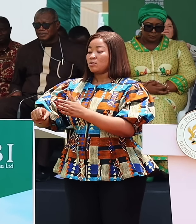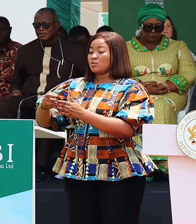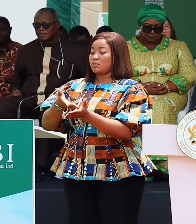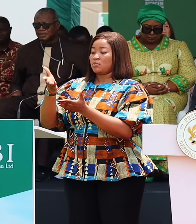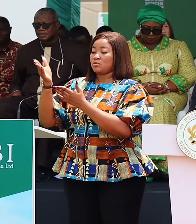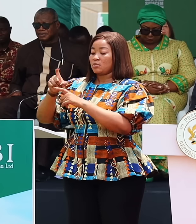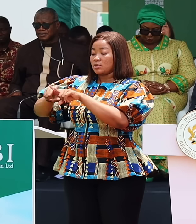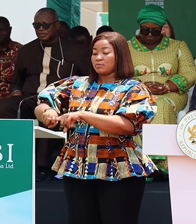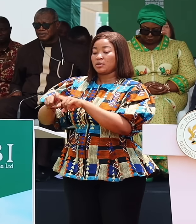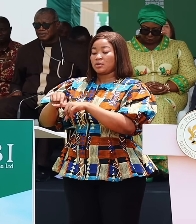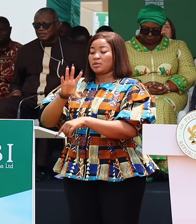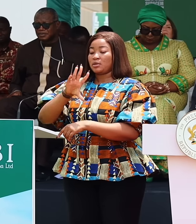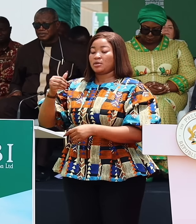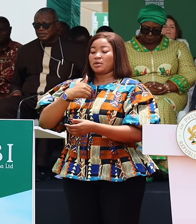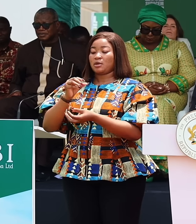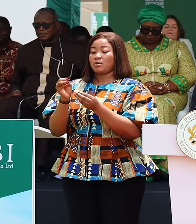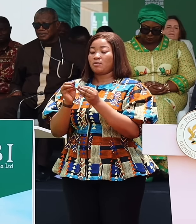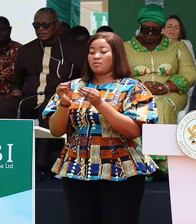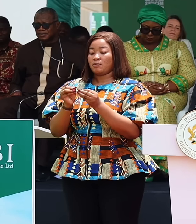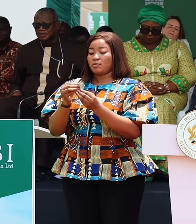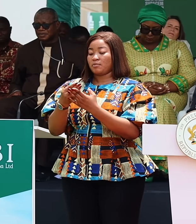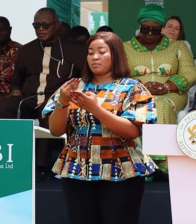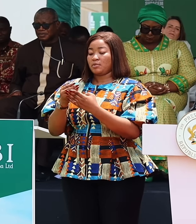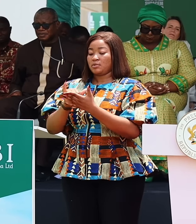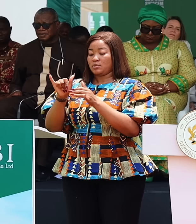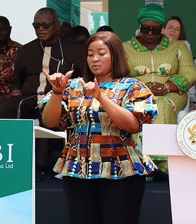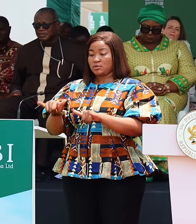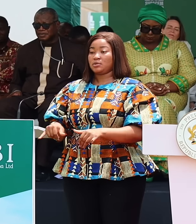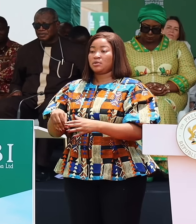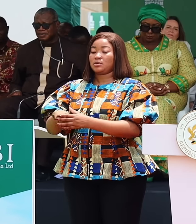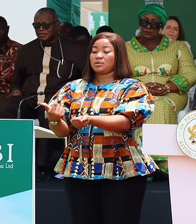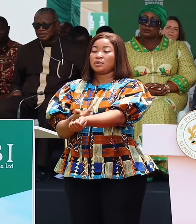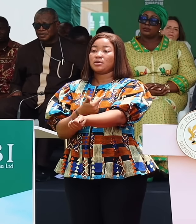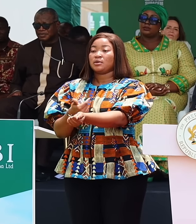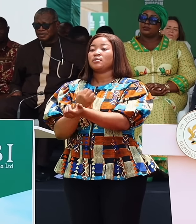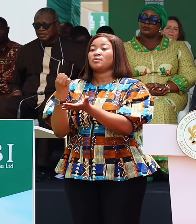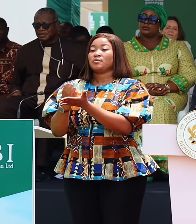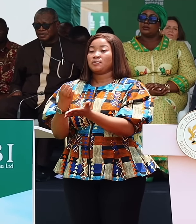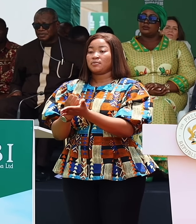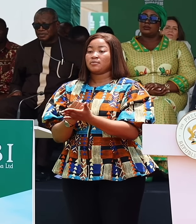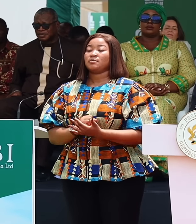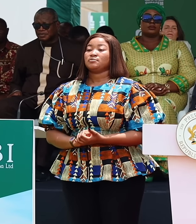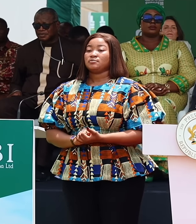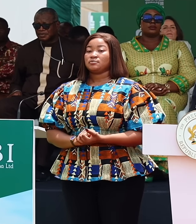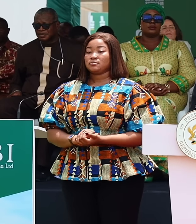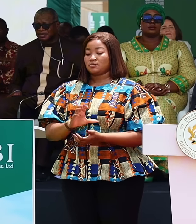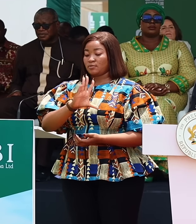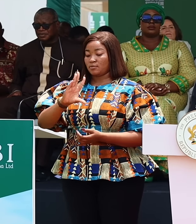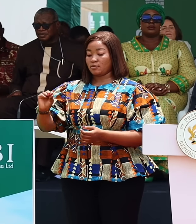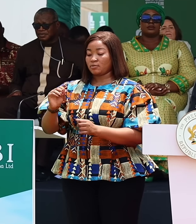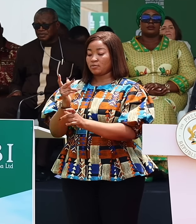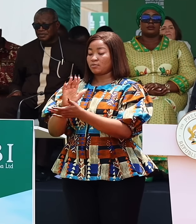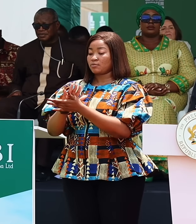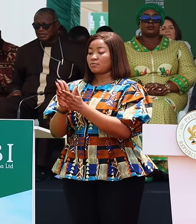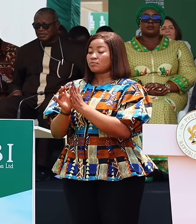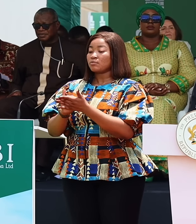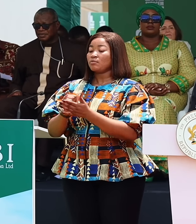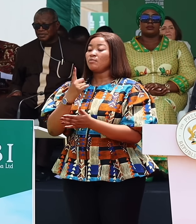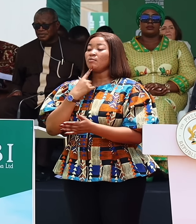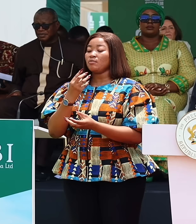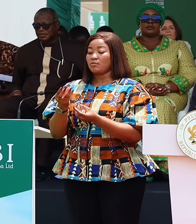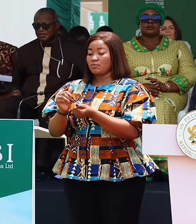dependency, and we have more value retained within the Ghanaian economy. Indeed, replacing clinker is expected